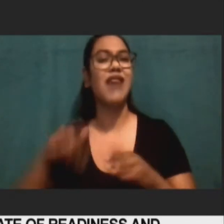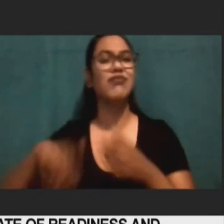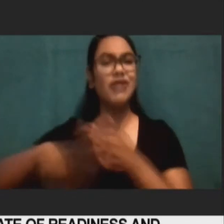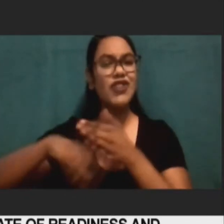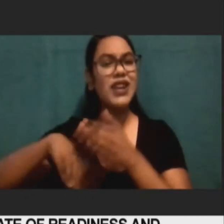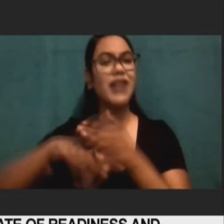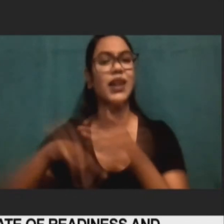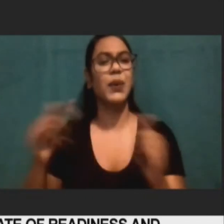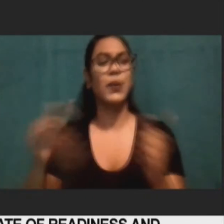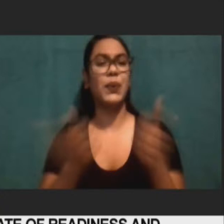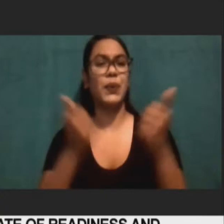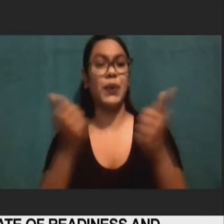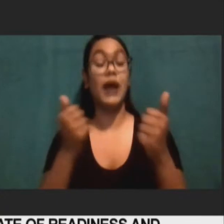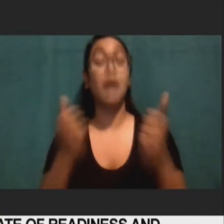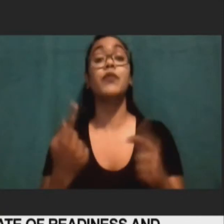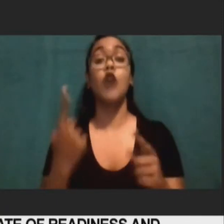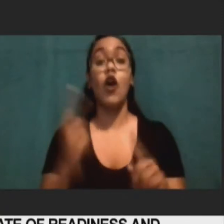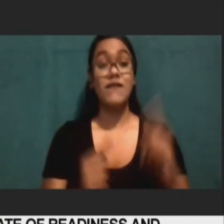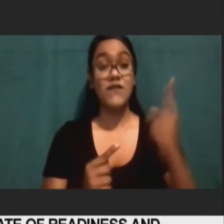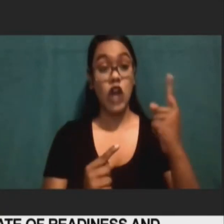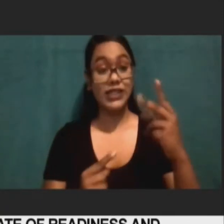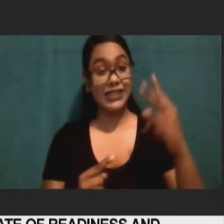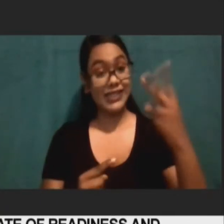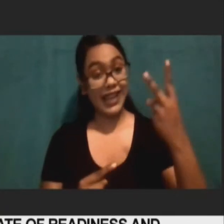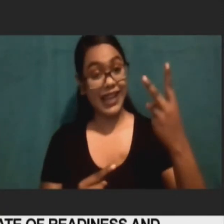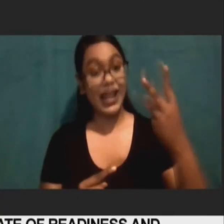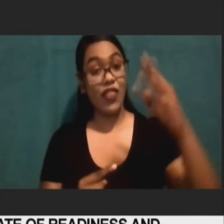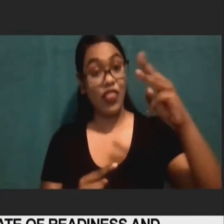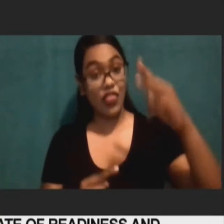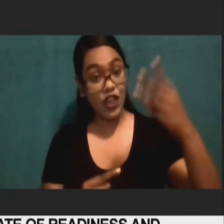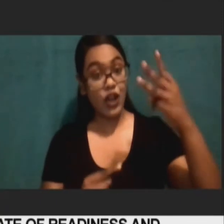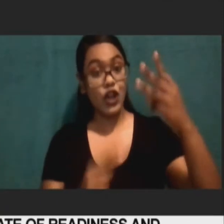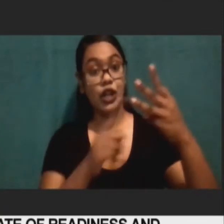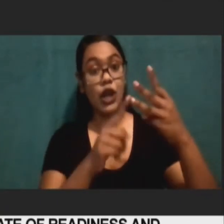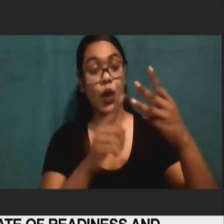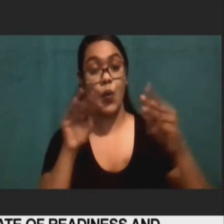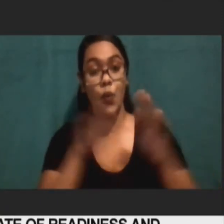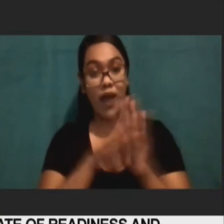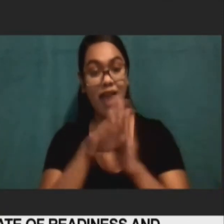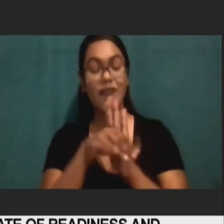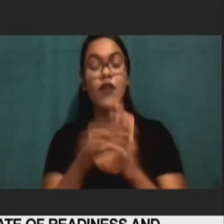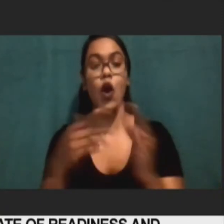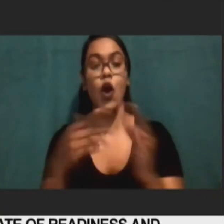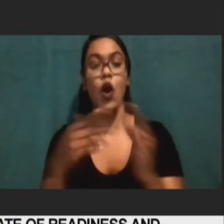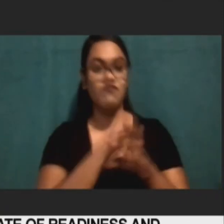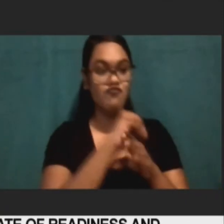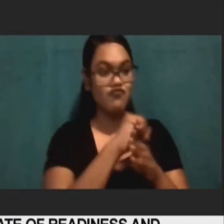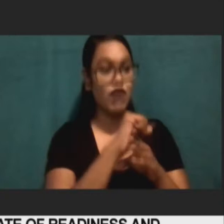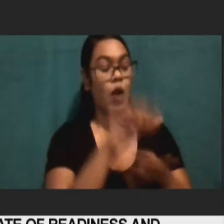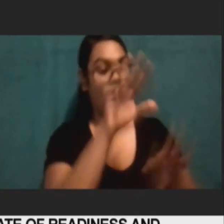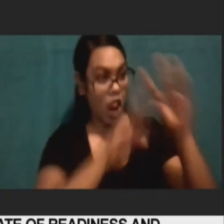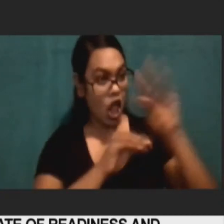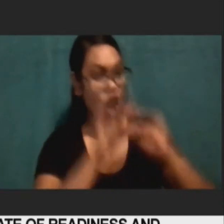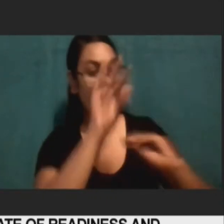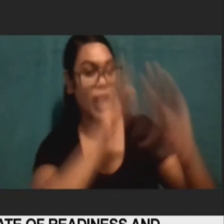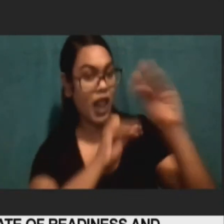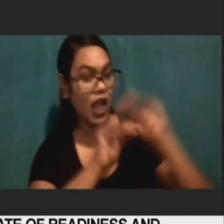2nd, 3rd wave. We're ready to combat it for the 4th wave. It's lessons learned. We have